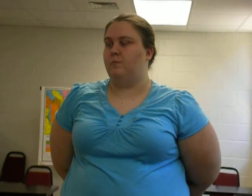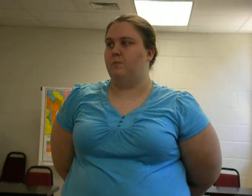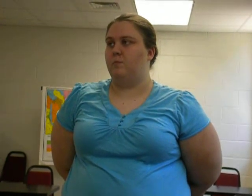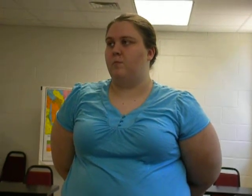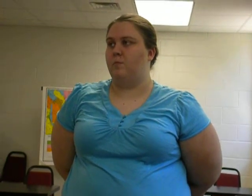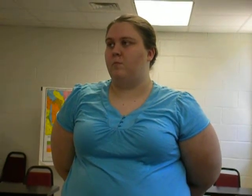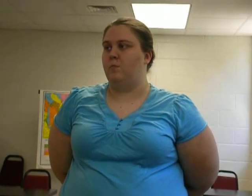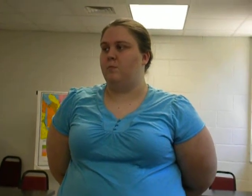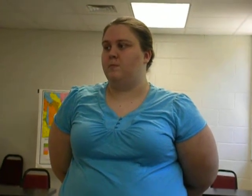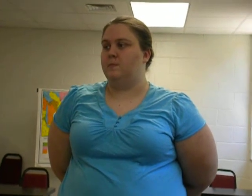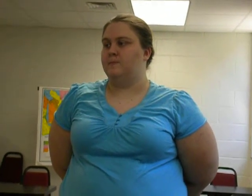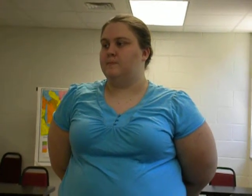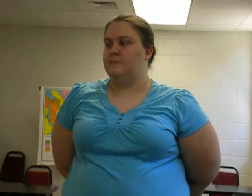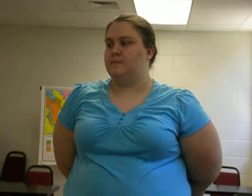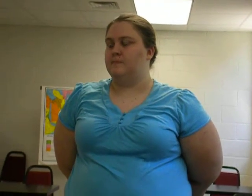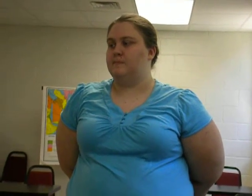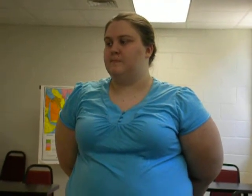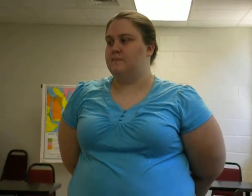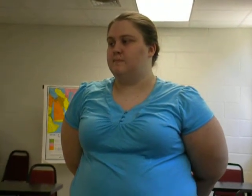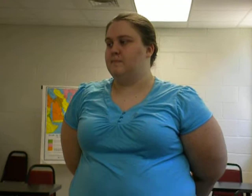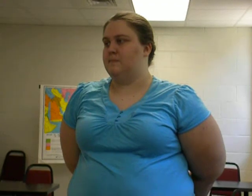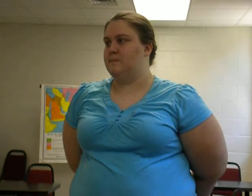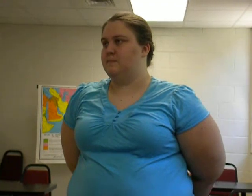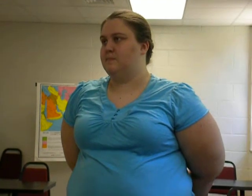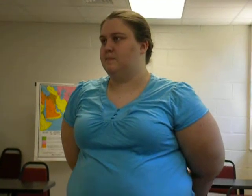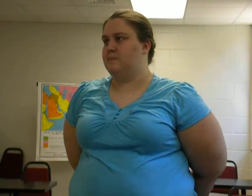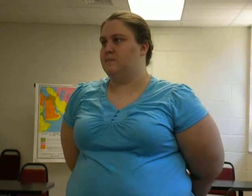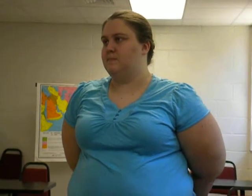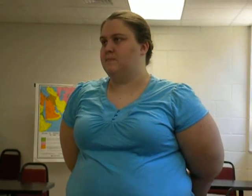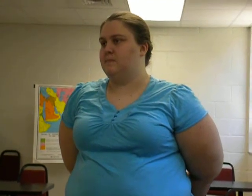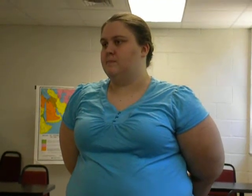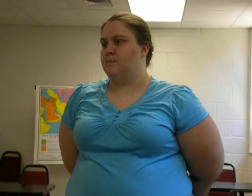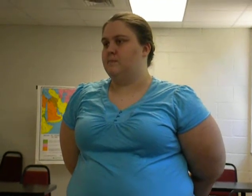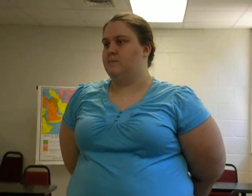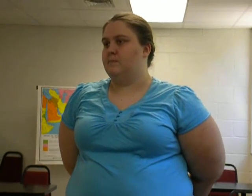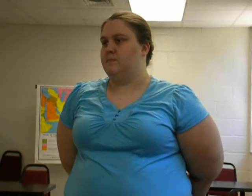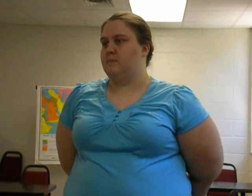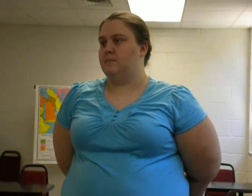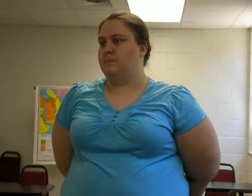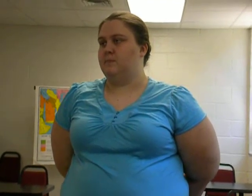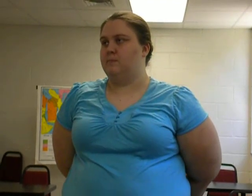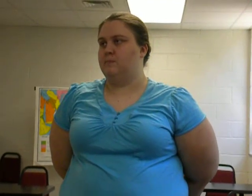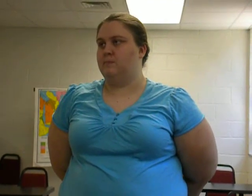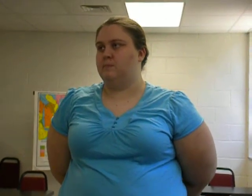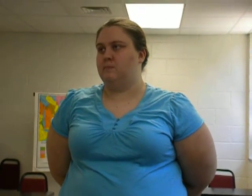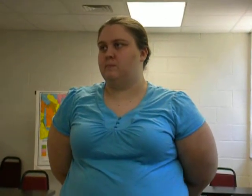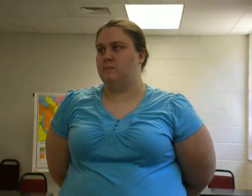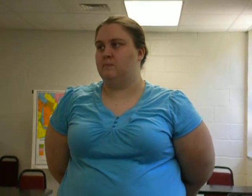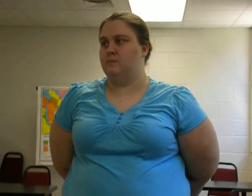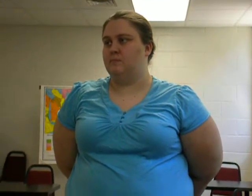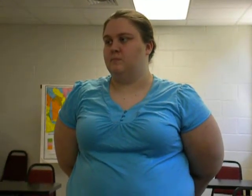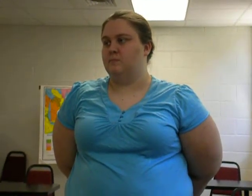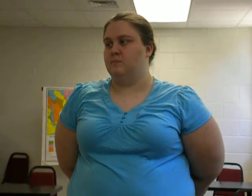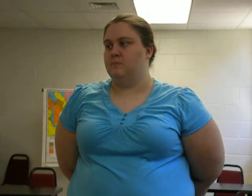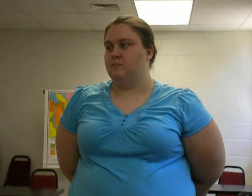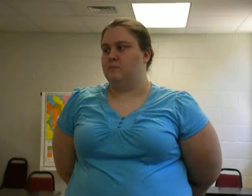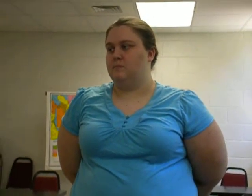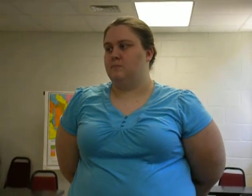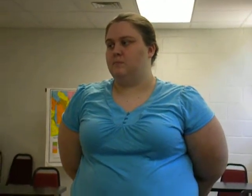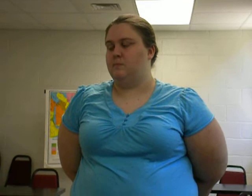don't use parts of your brain, they tend to atrophy over time. But when you exercise them, any given